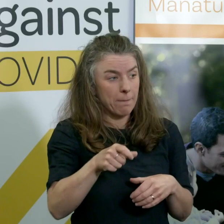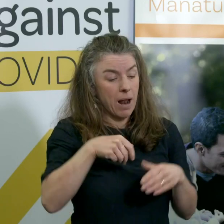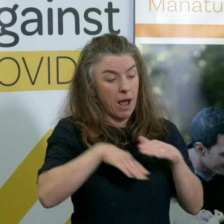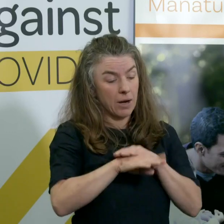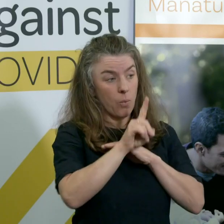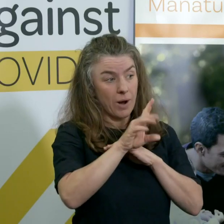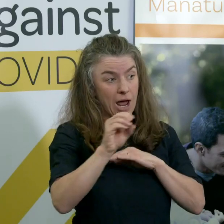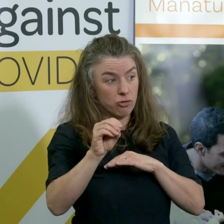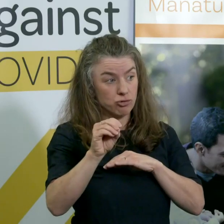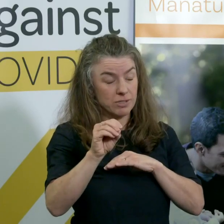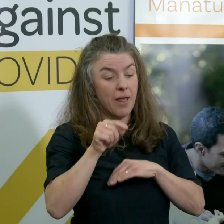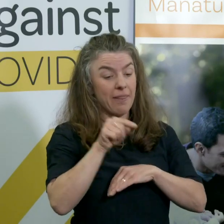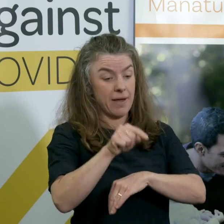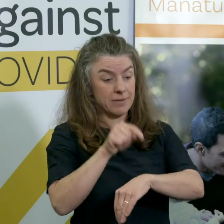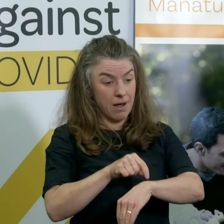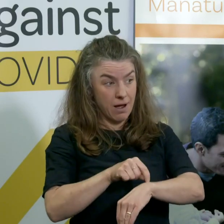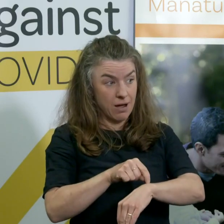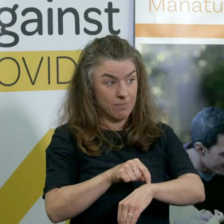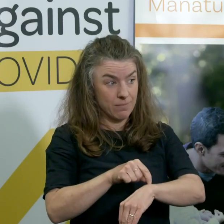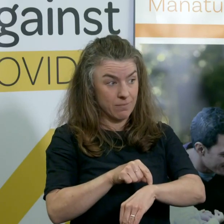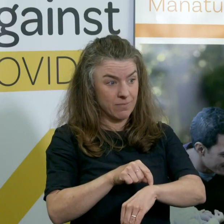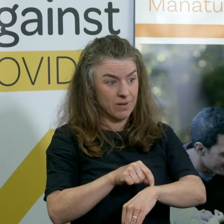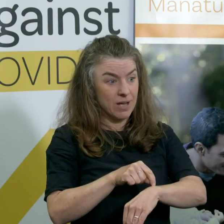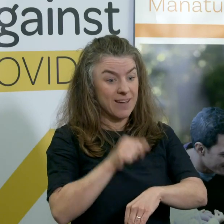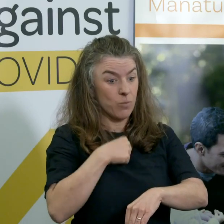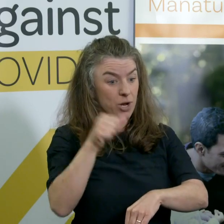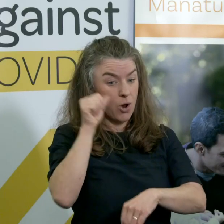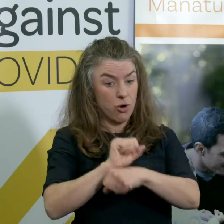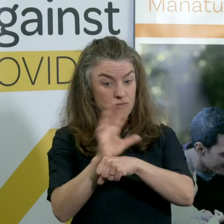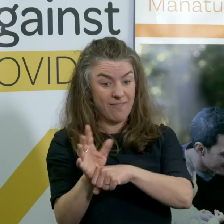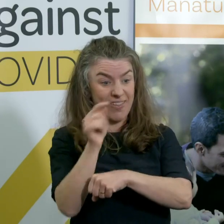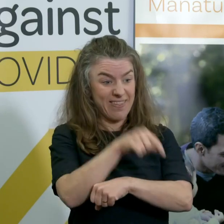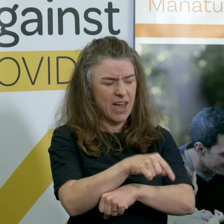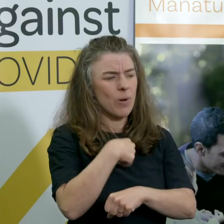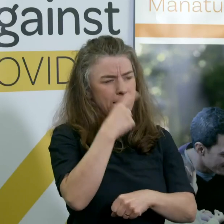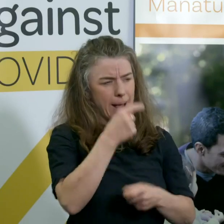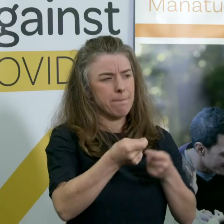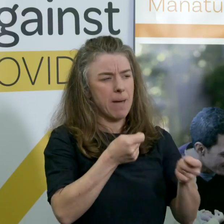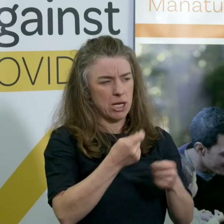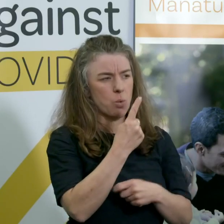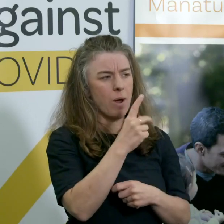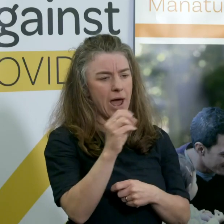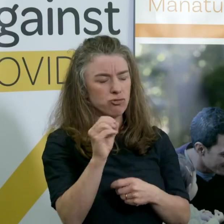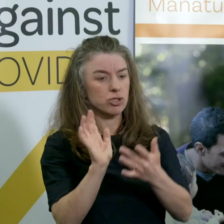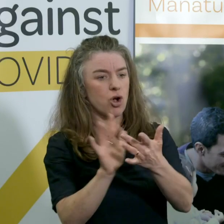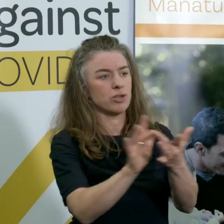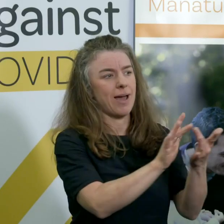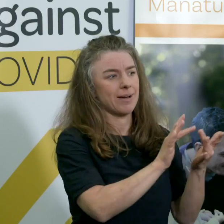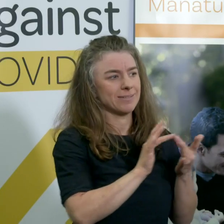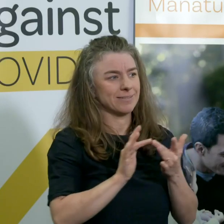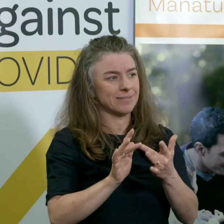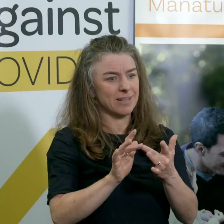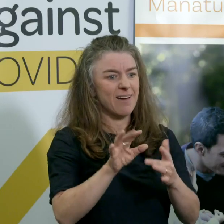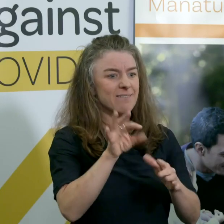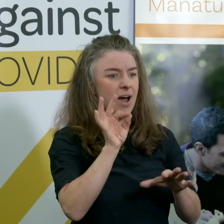bar at a particular time, and we know there's a case who's been there, then that's a manageable number of people that we can reach out through all our channels